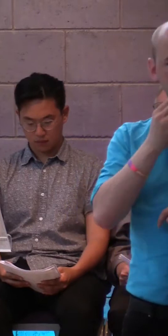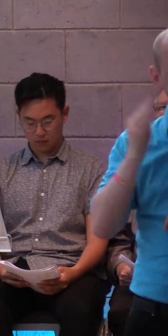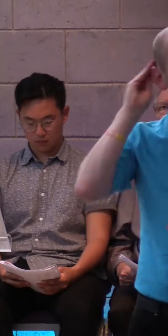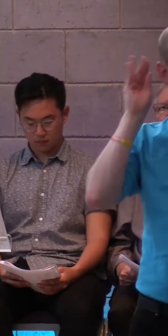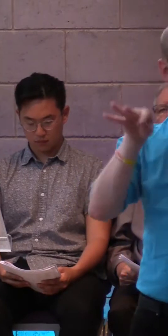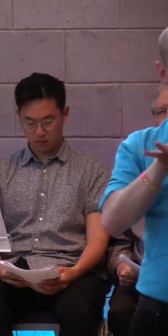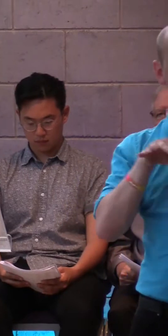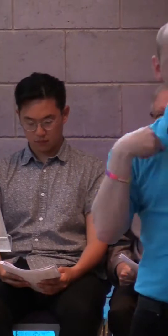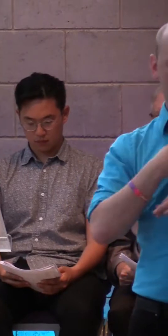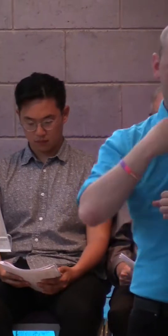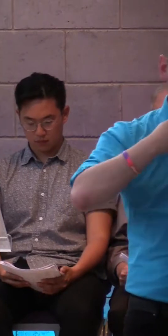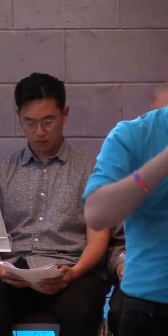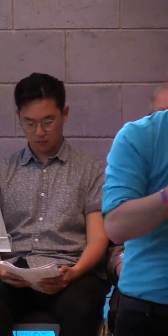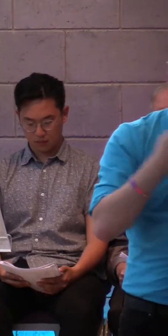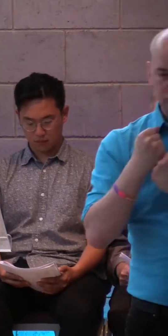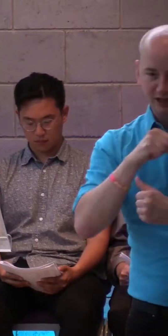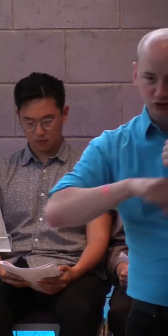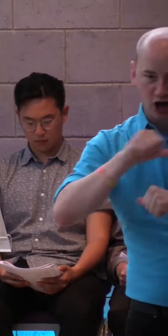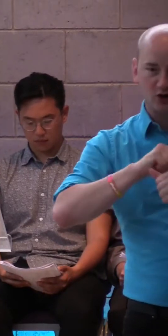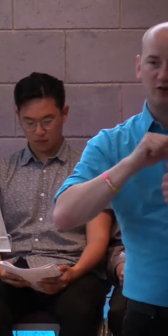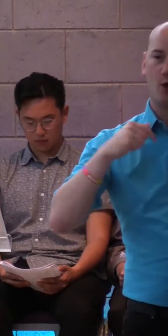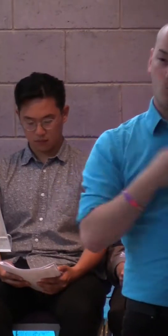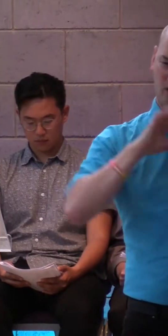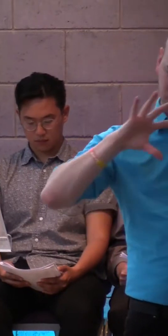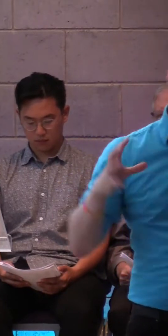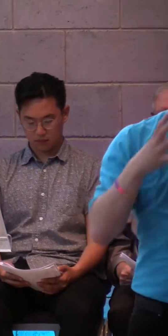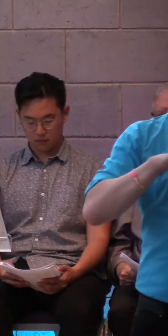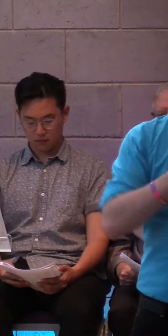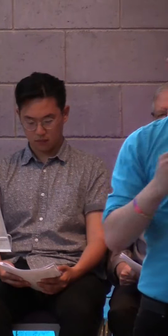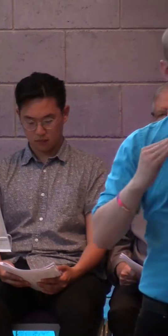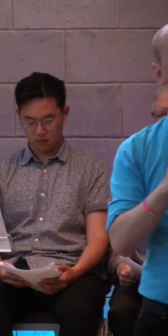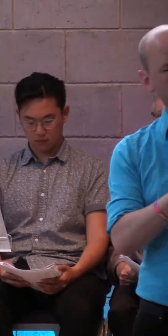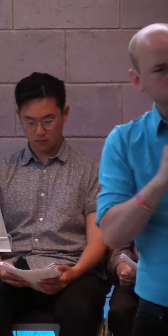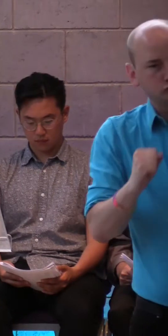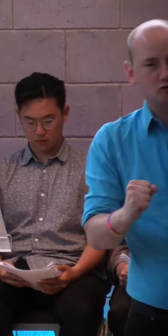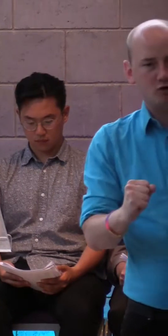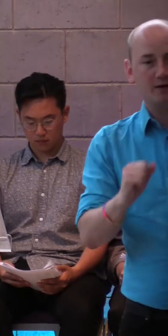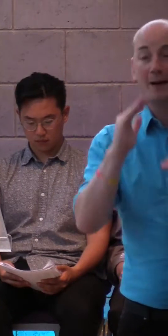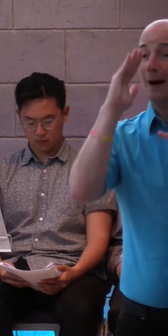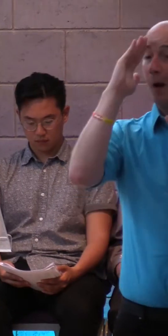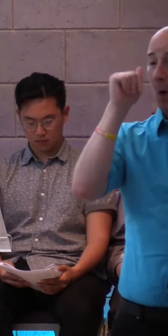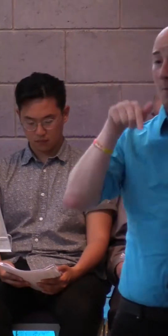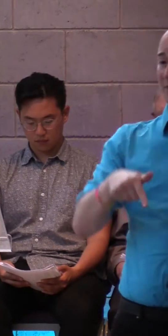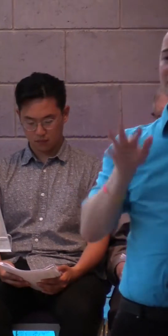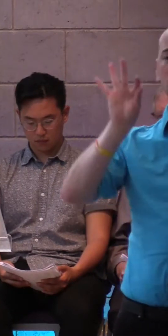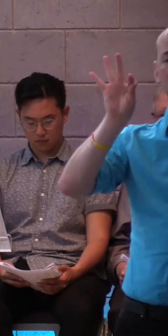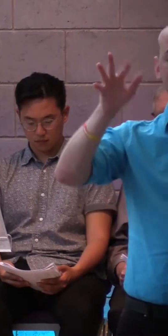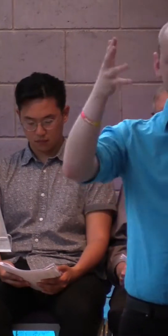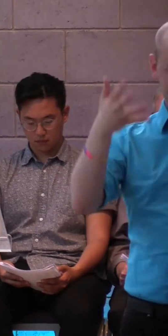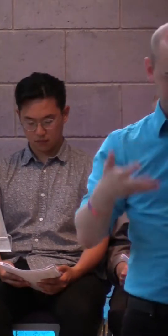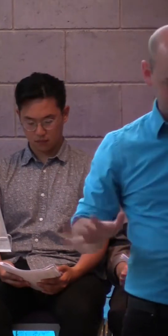together. And I hope after this service is over this evening that we know that we should have pride every day of the